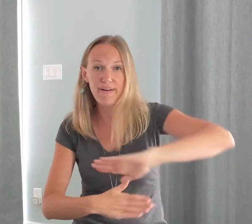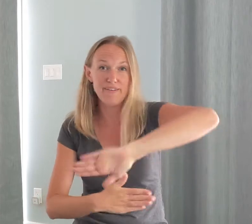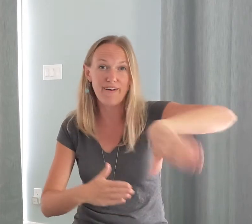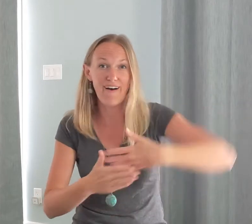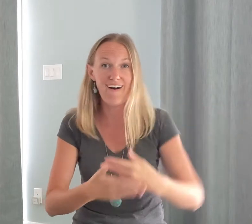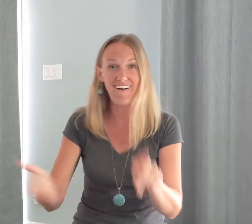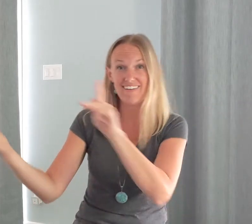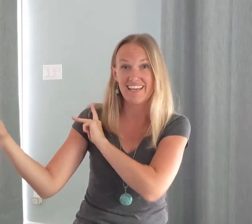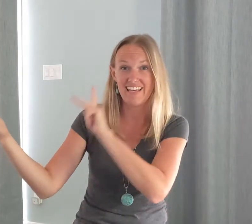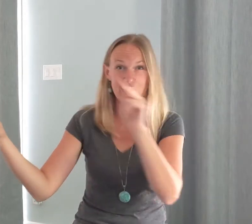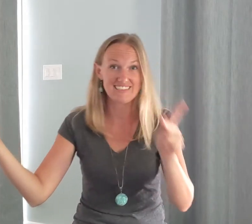above all kings.